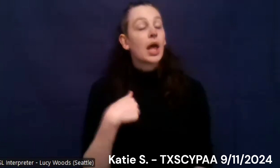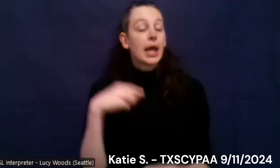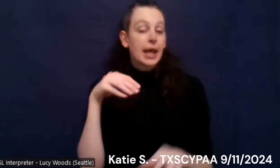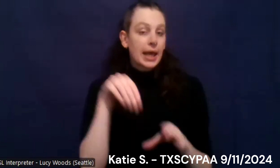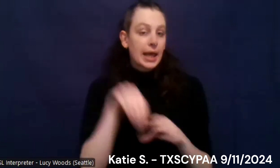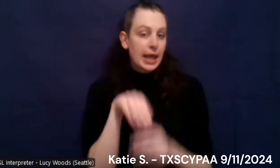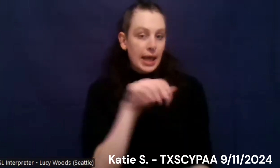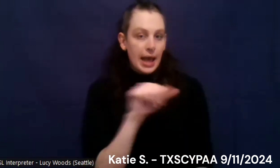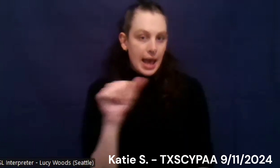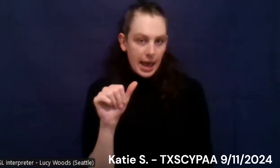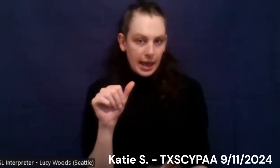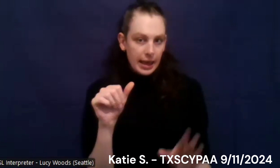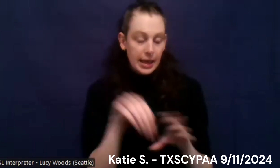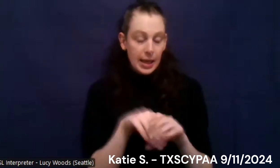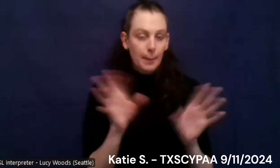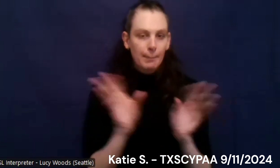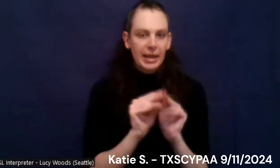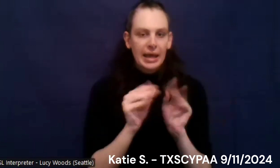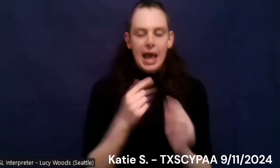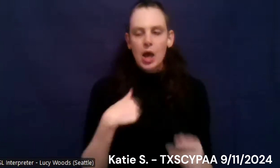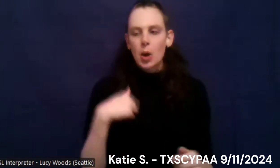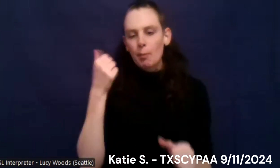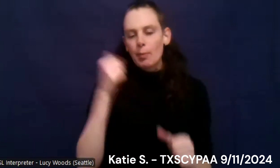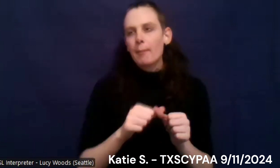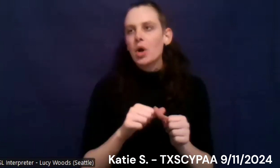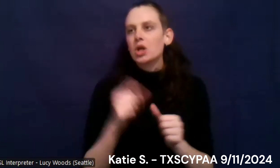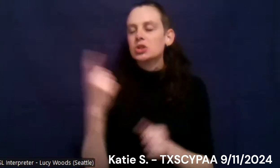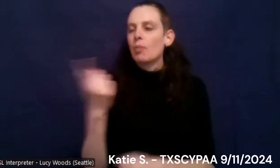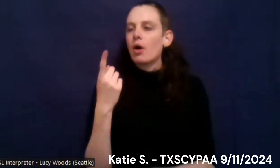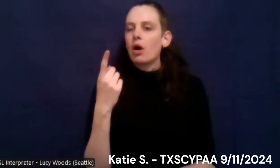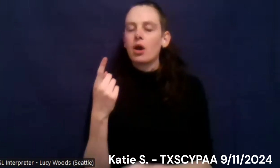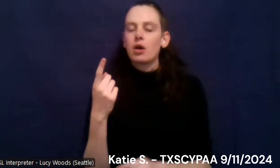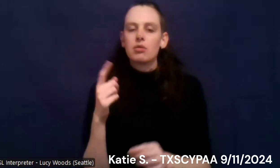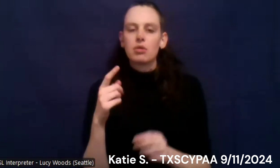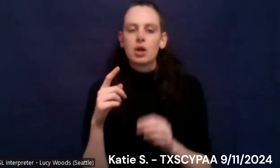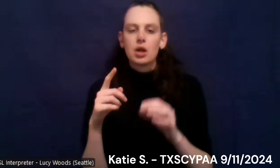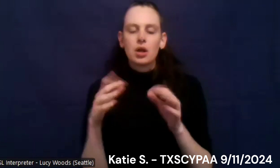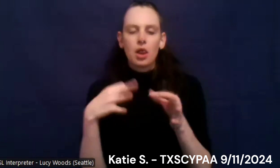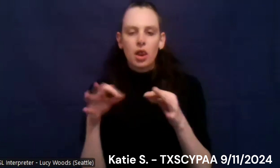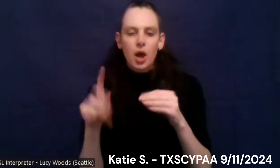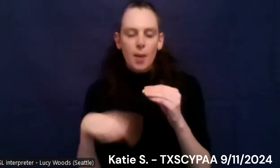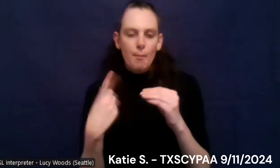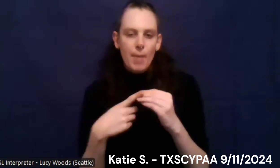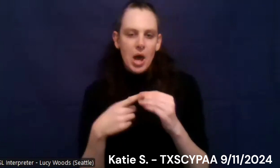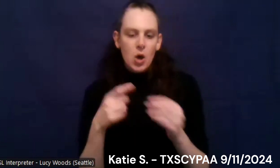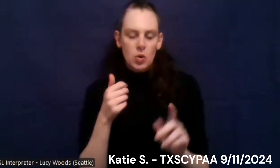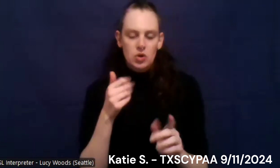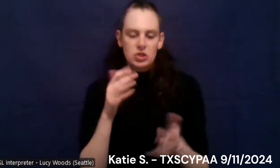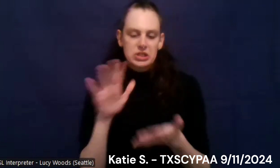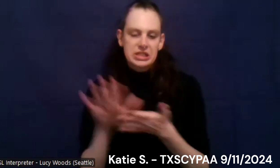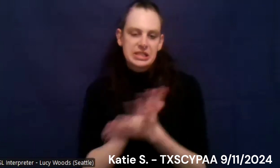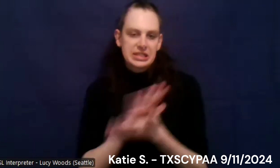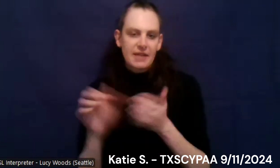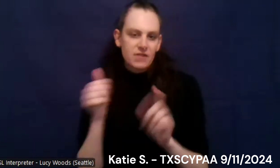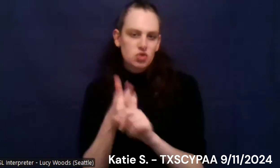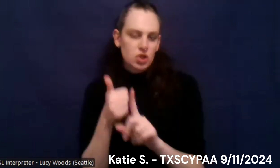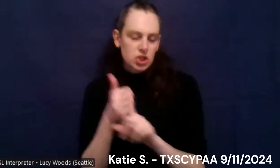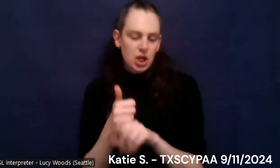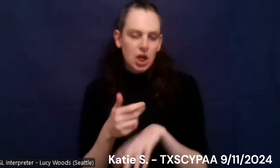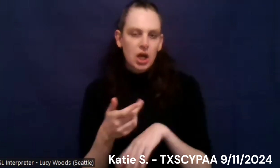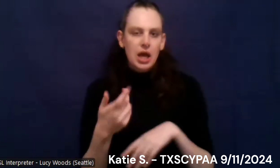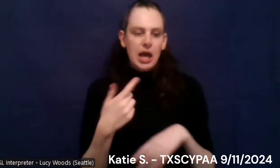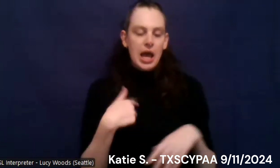about self-destruction, and I identified with that, right? Like I still wasn't convinced I had like alcohol was an issue for me.